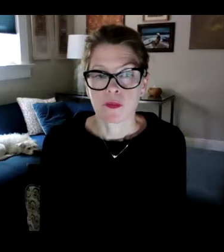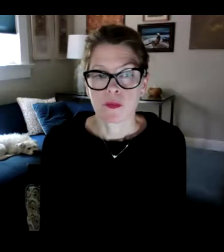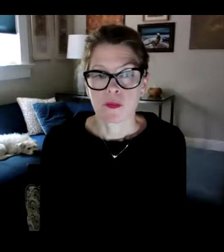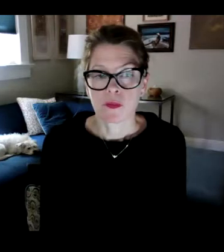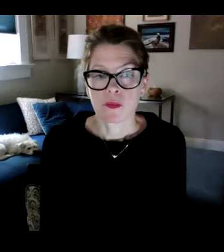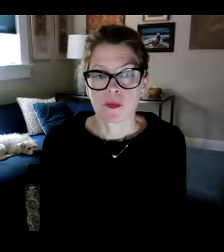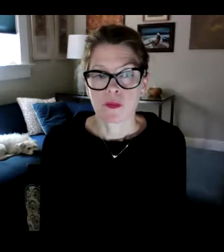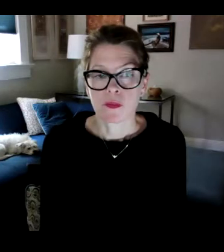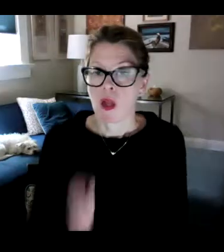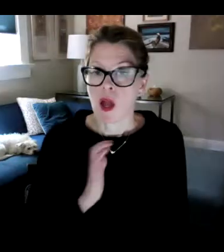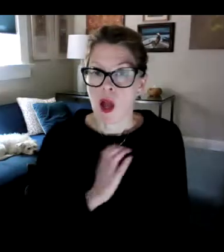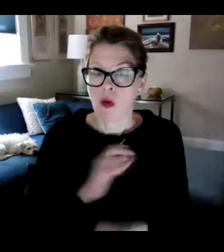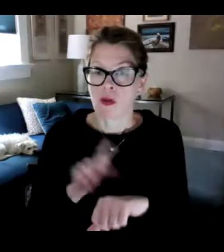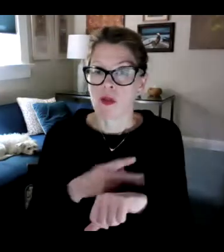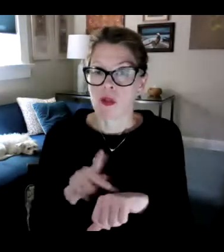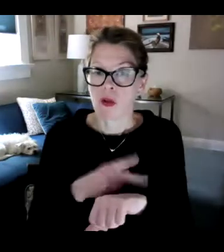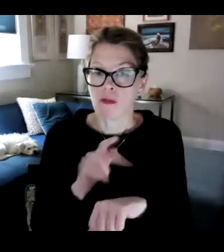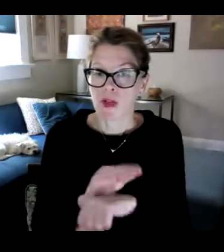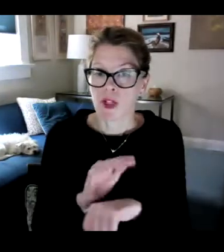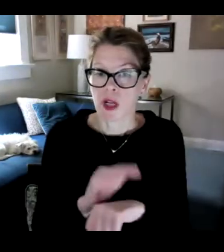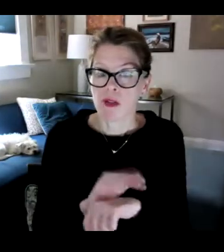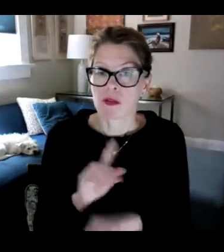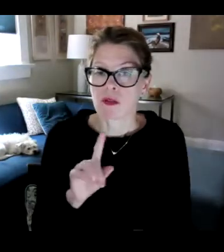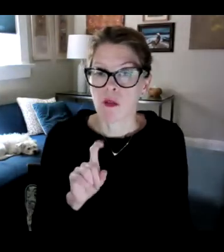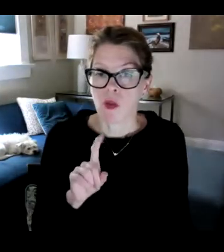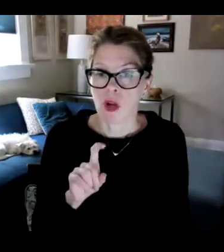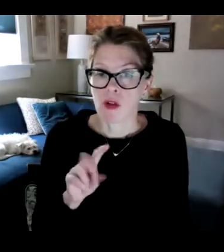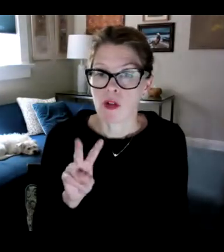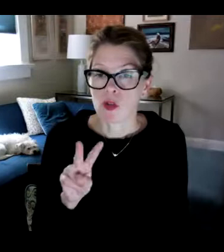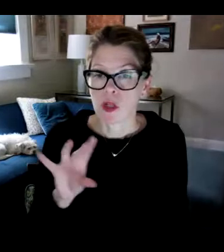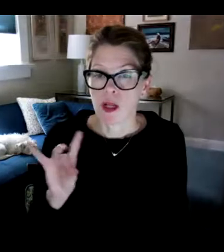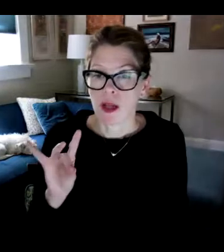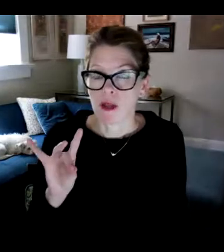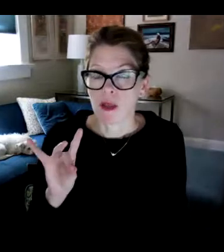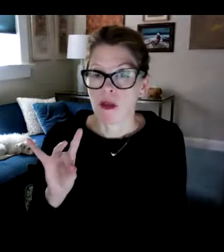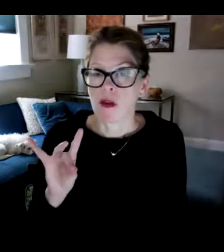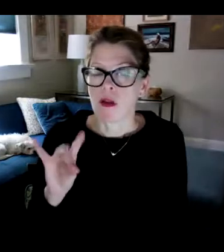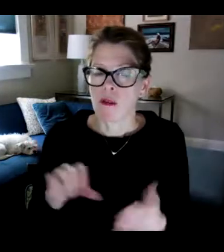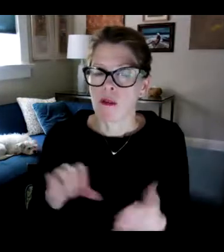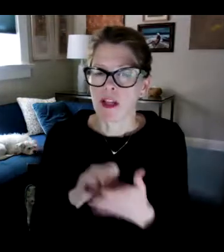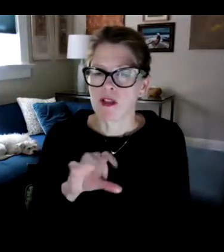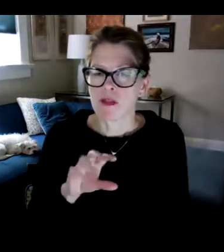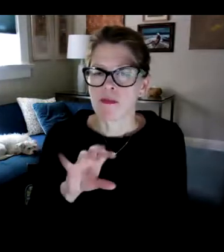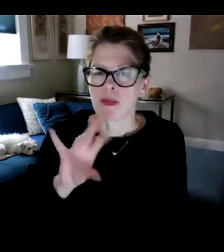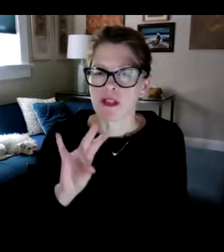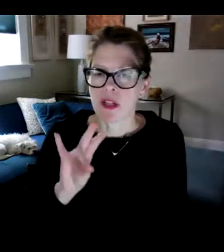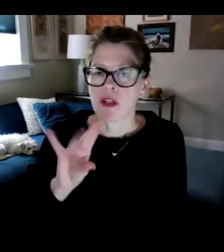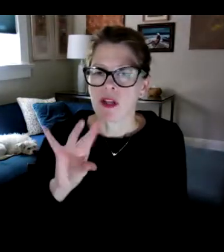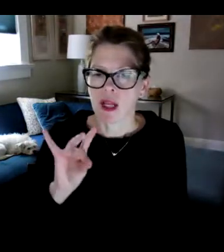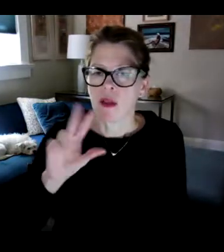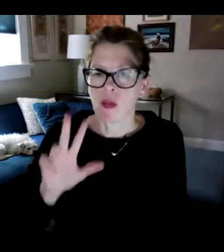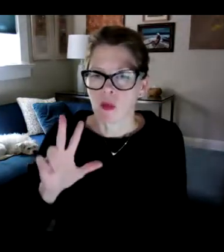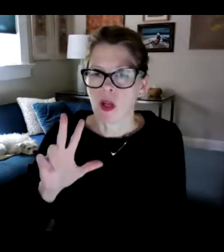Our psalm for tonight is Psalm 128, found on page 783, and we'll go on to